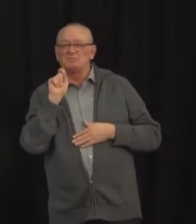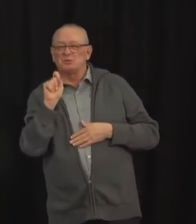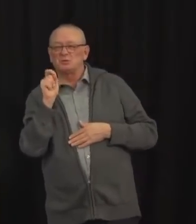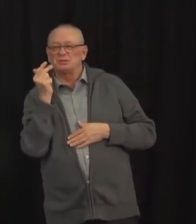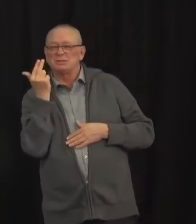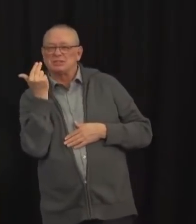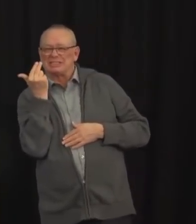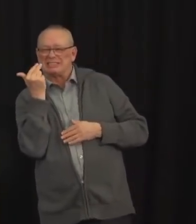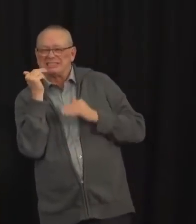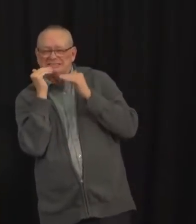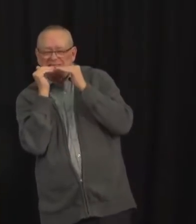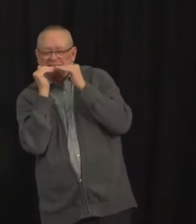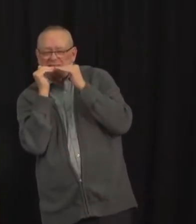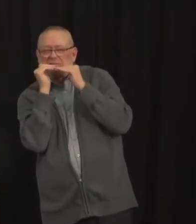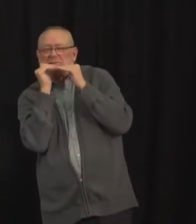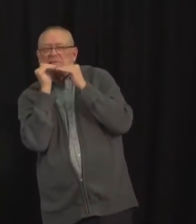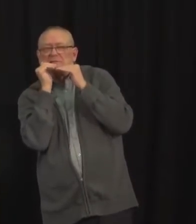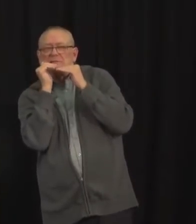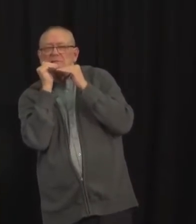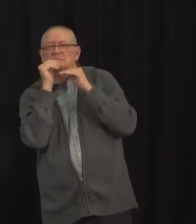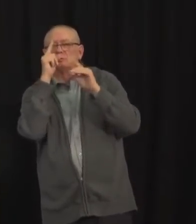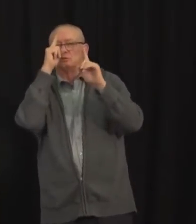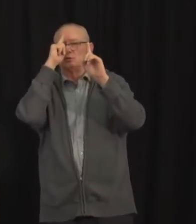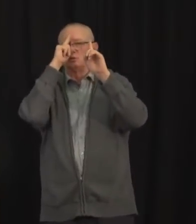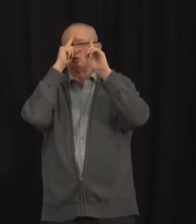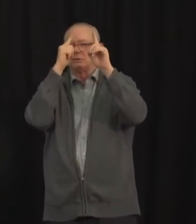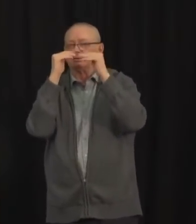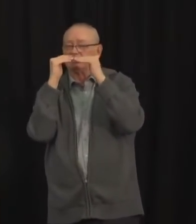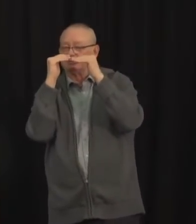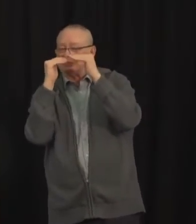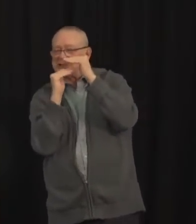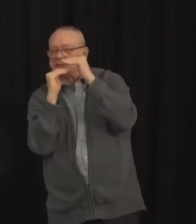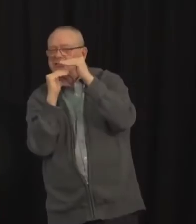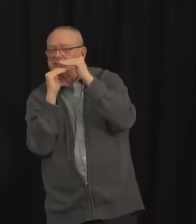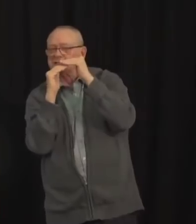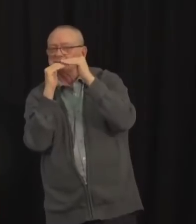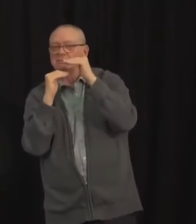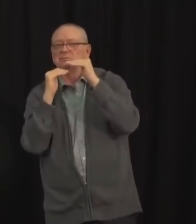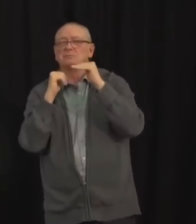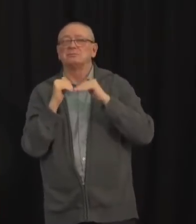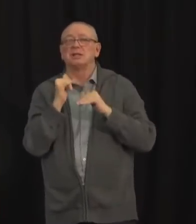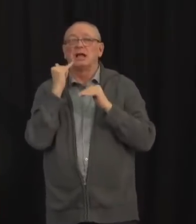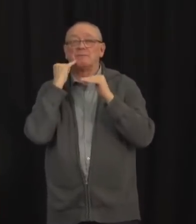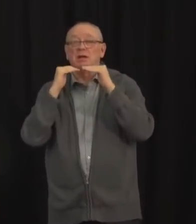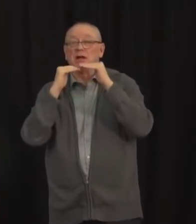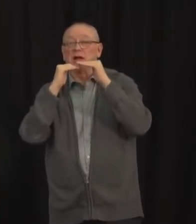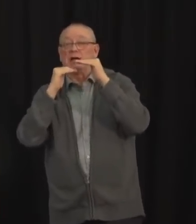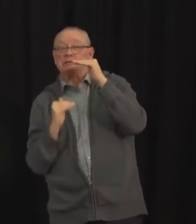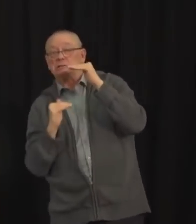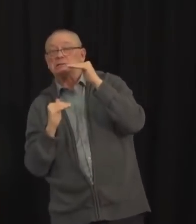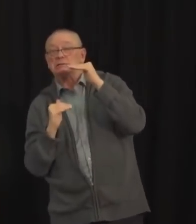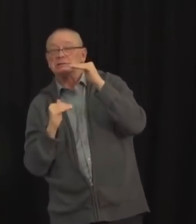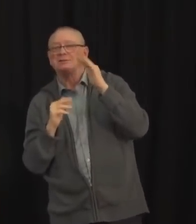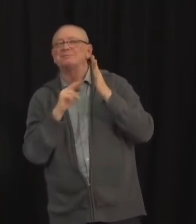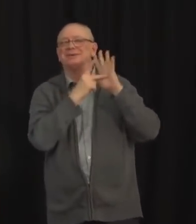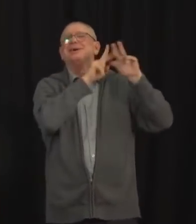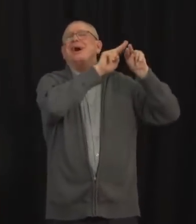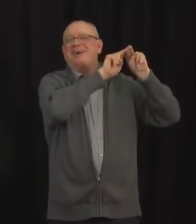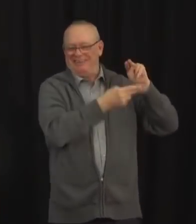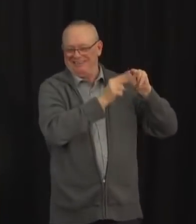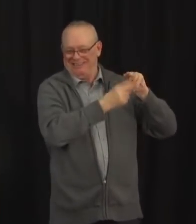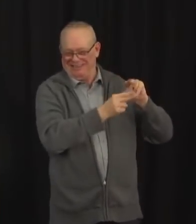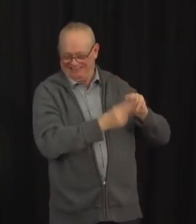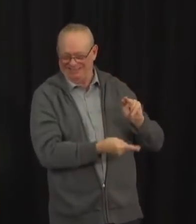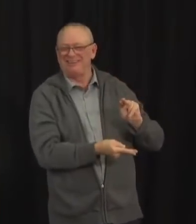that down below 1. Again, that would indicate that we are shrinking the number of cases. And in addition to that, we do need to bring down